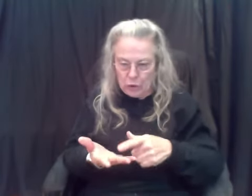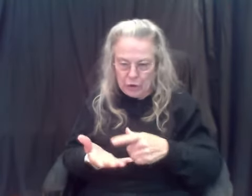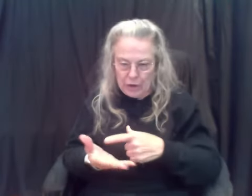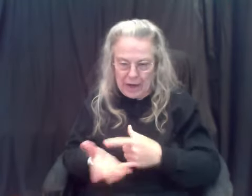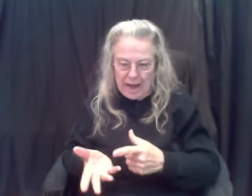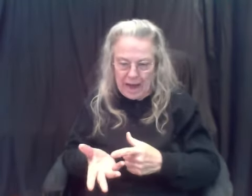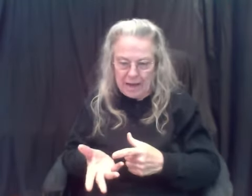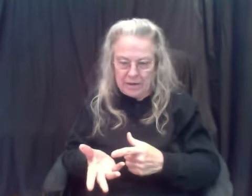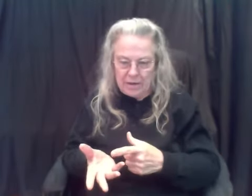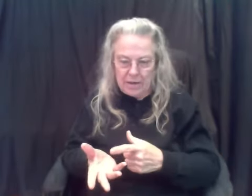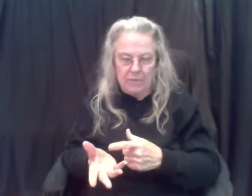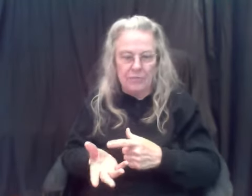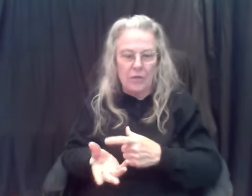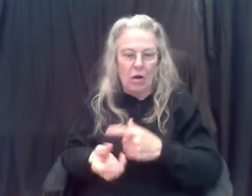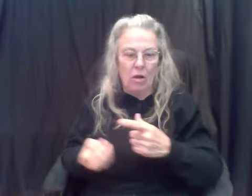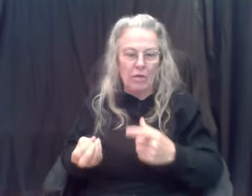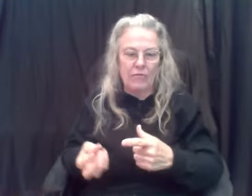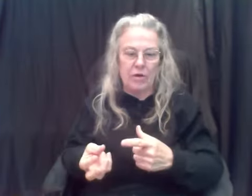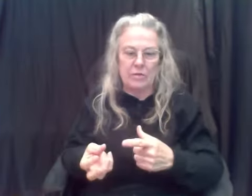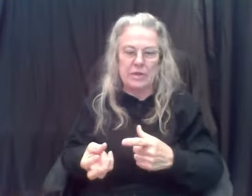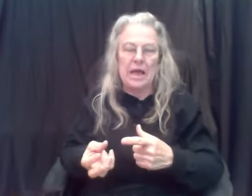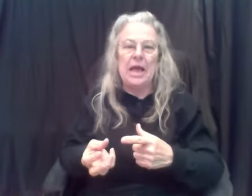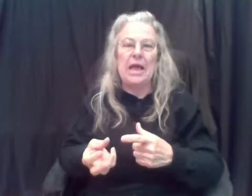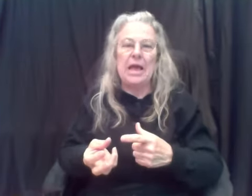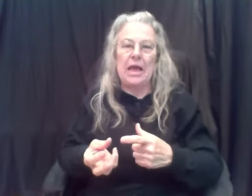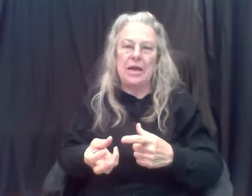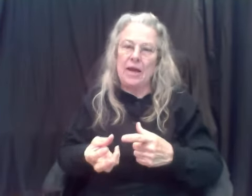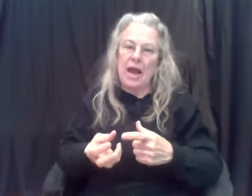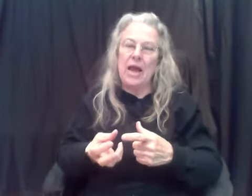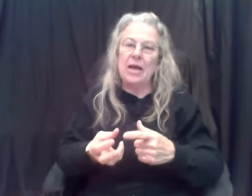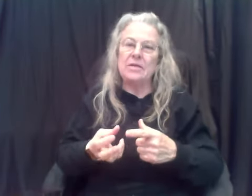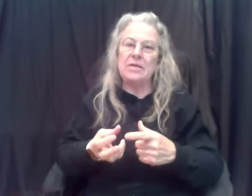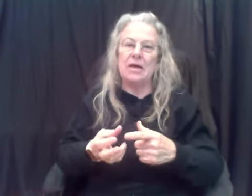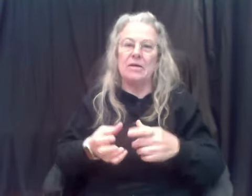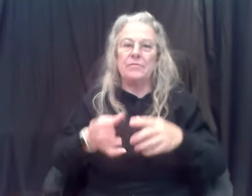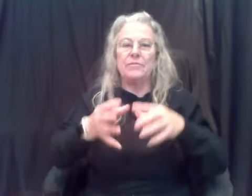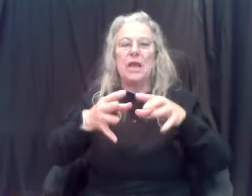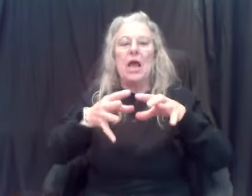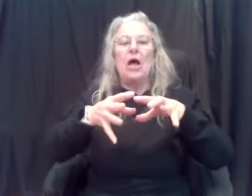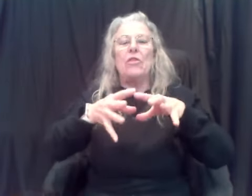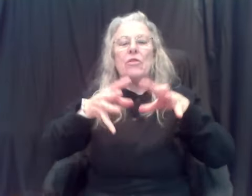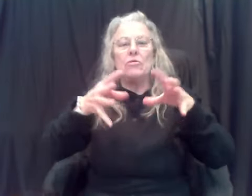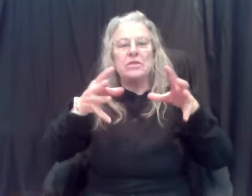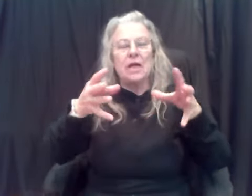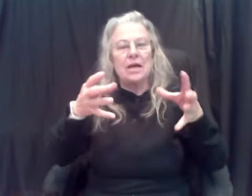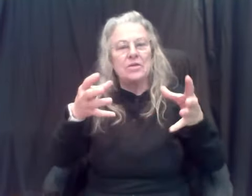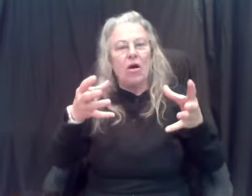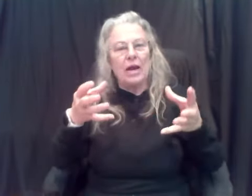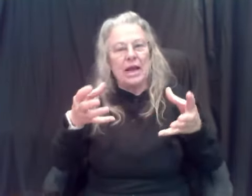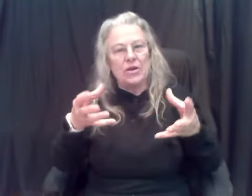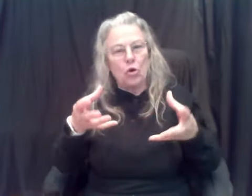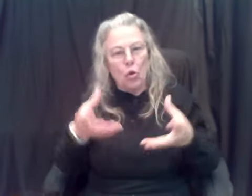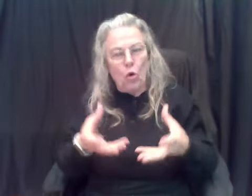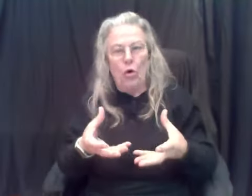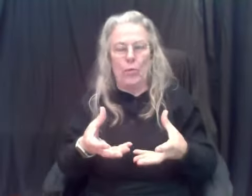and all of those in ASL those signs are incorporated